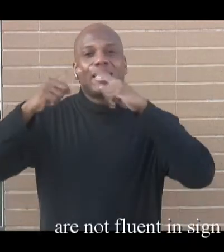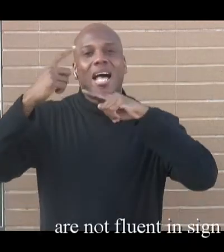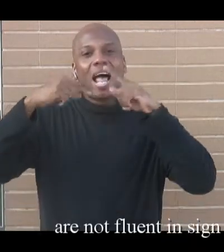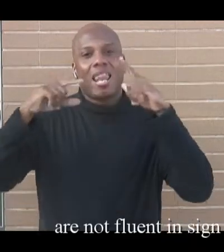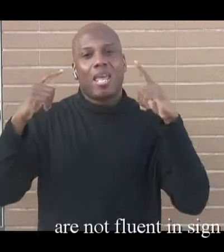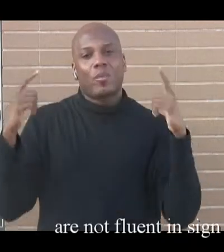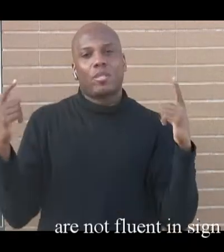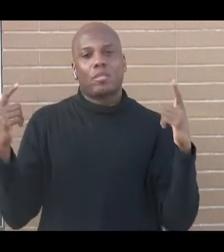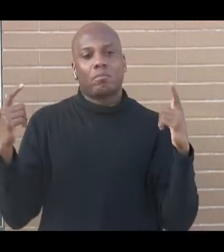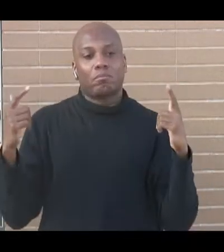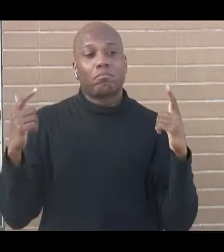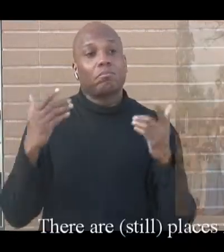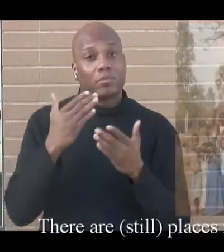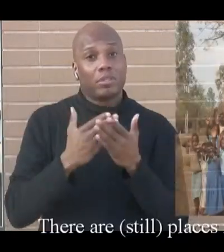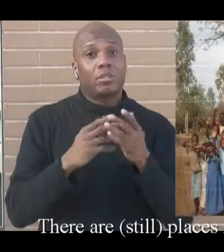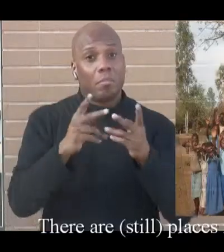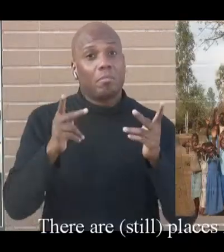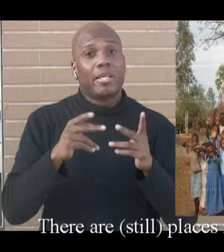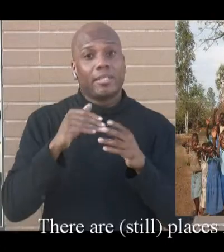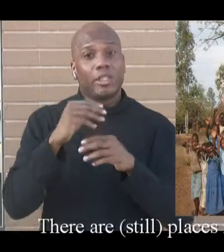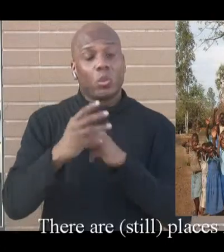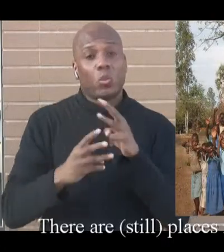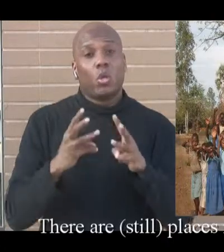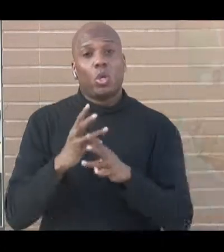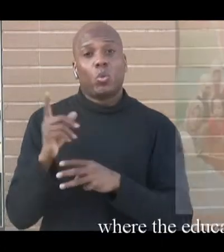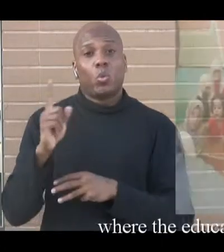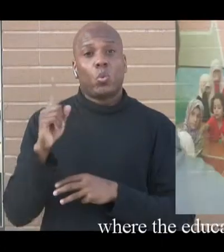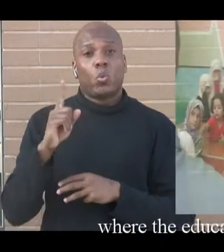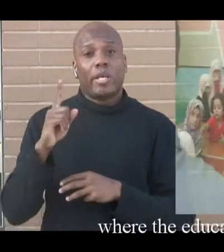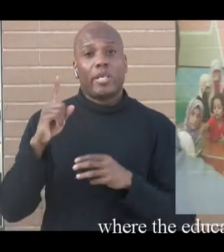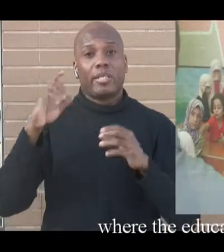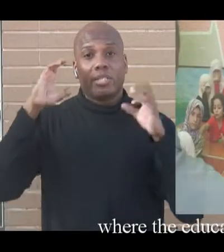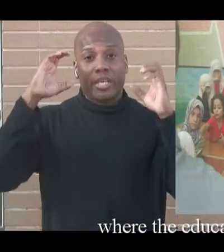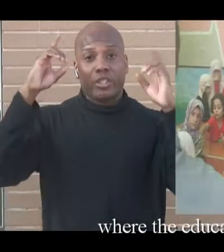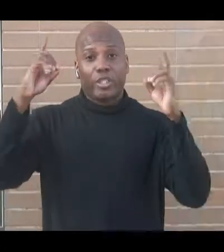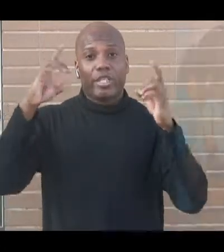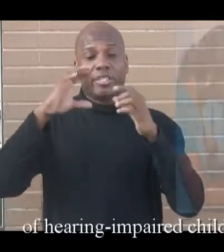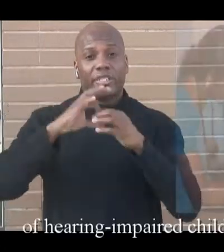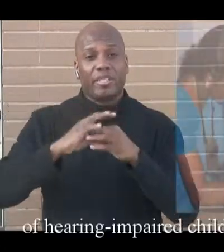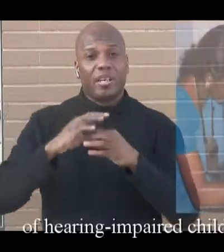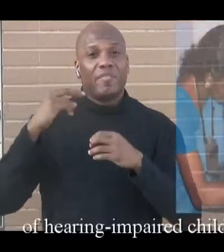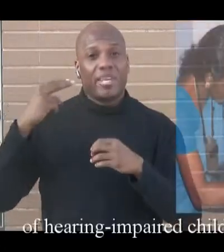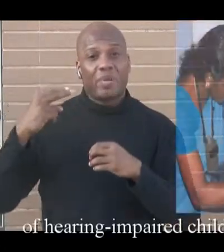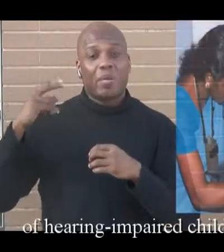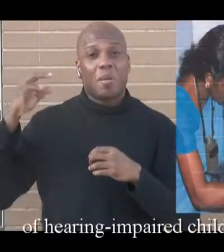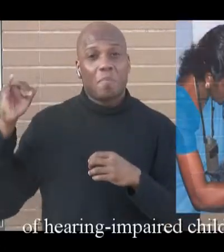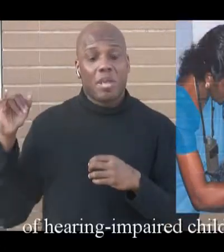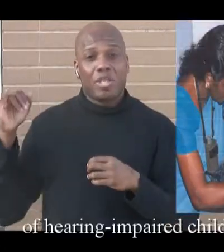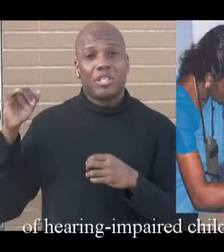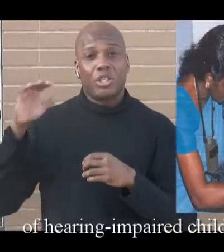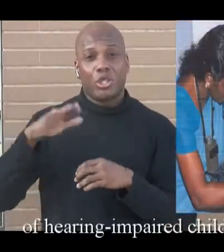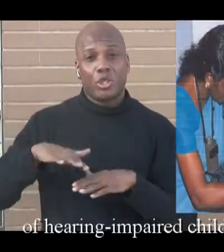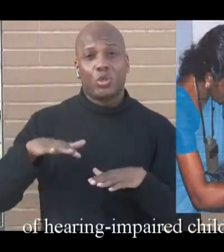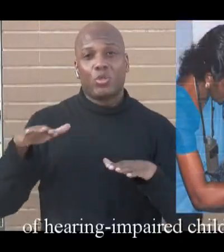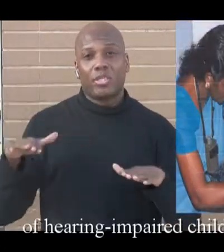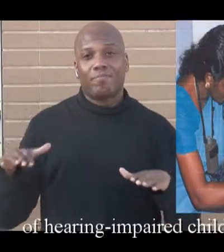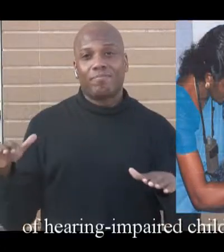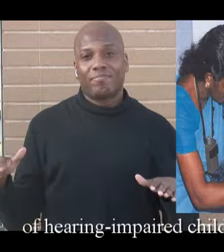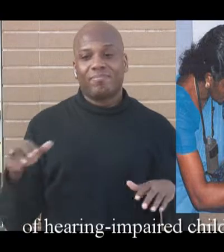sign language. There are still places in the world where the education of hearing impaired